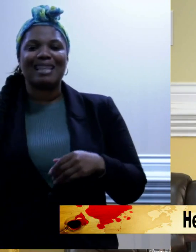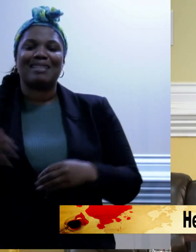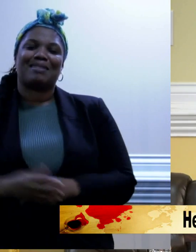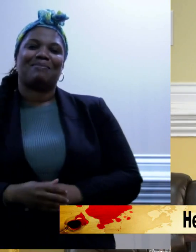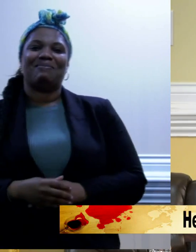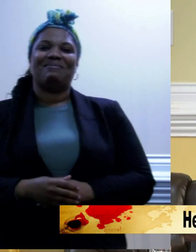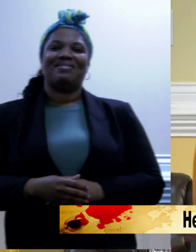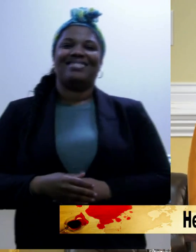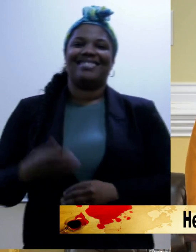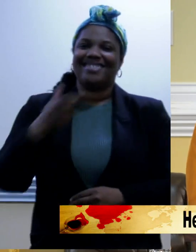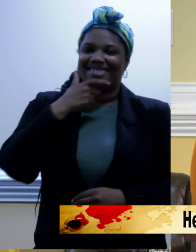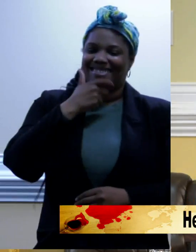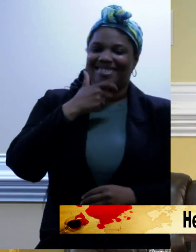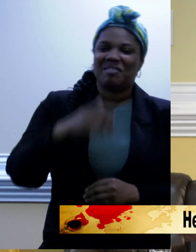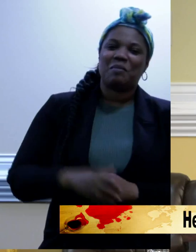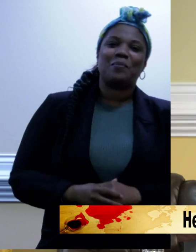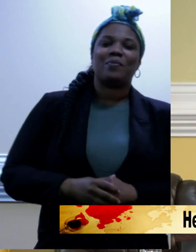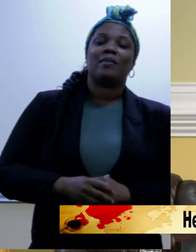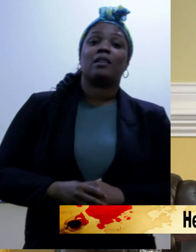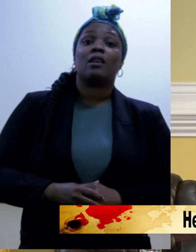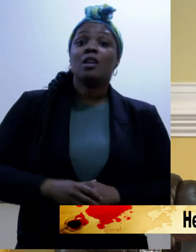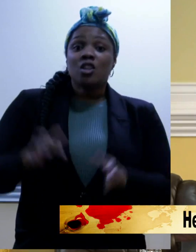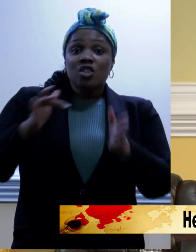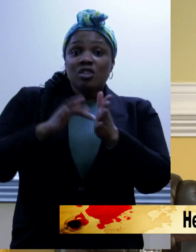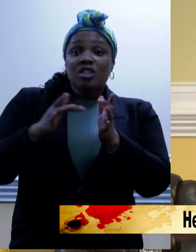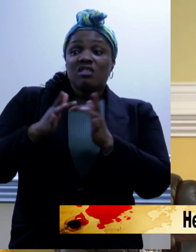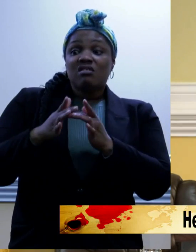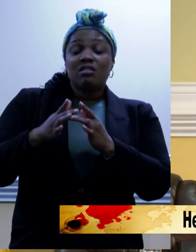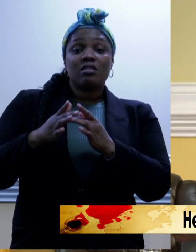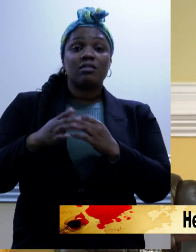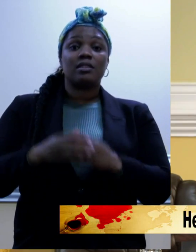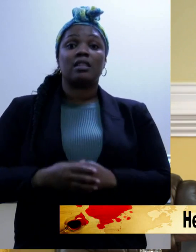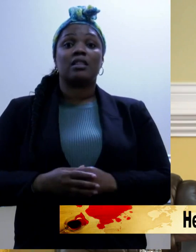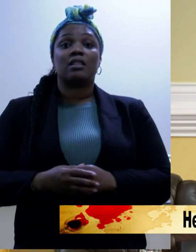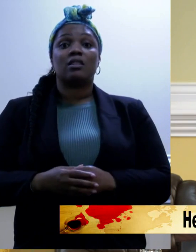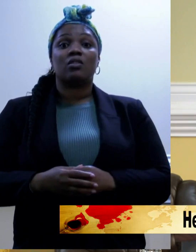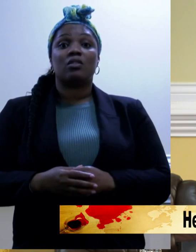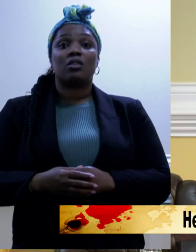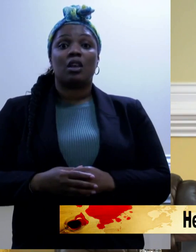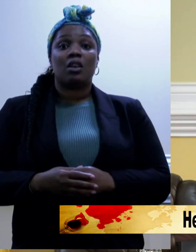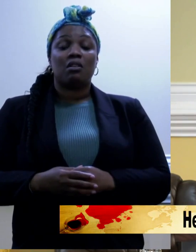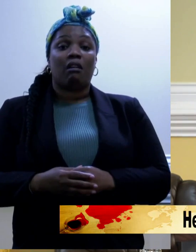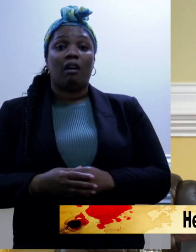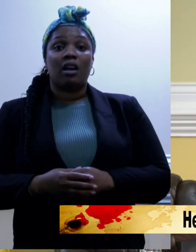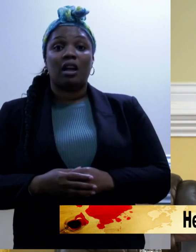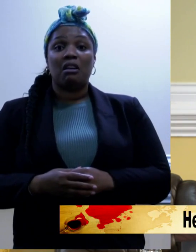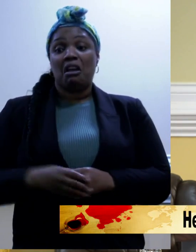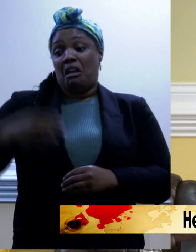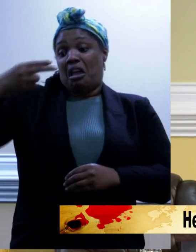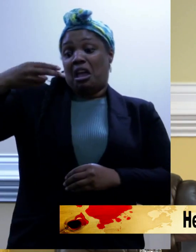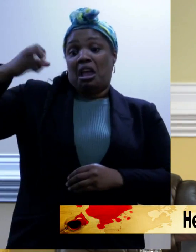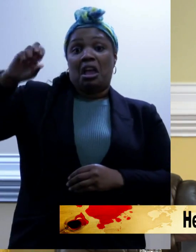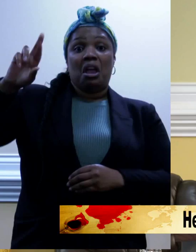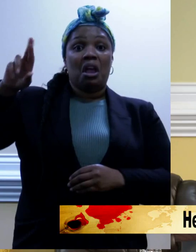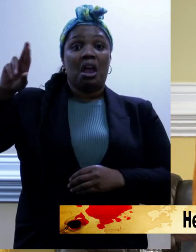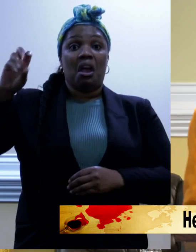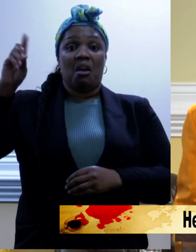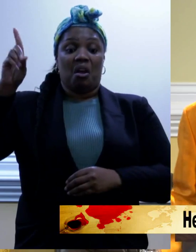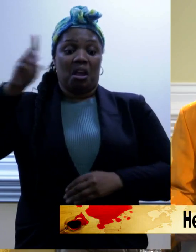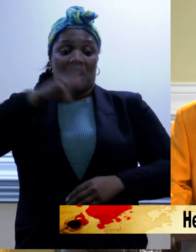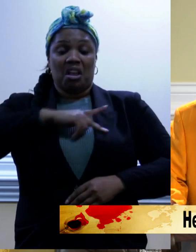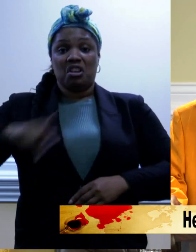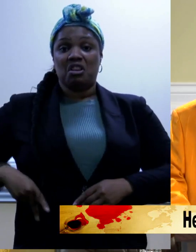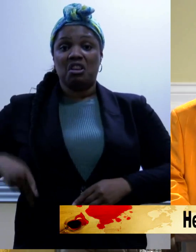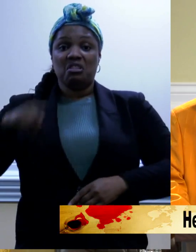the only thing you can become perfect, that's why the people told Jesus, you know, Herod is going to kill you. You